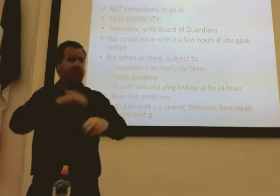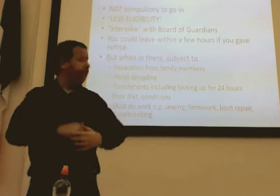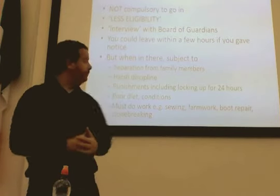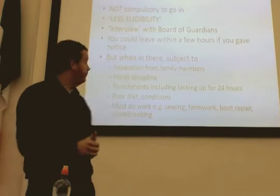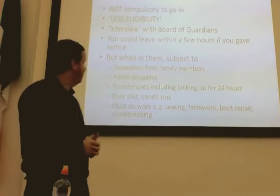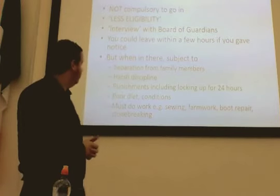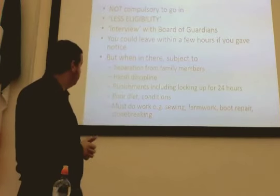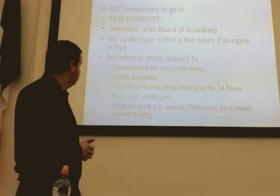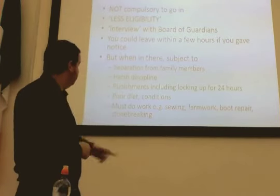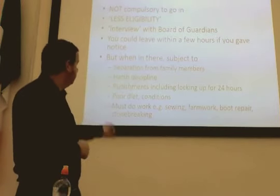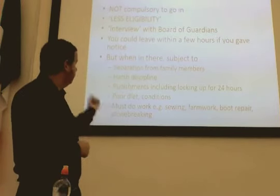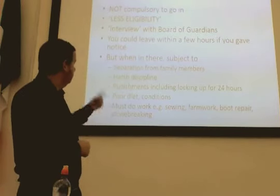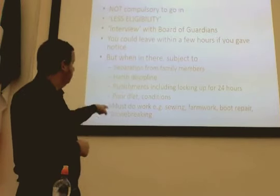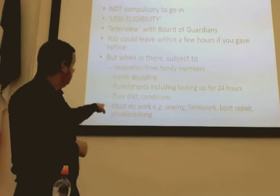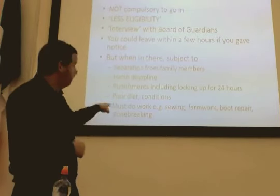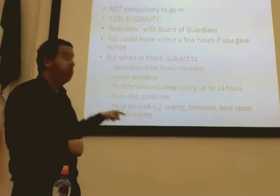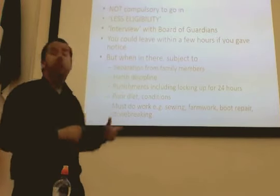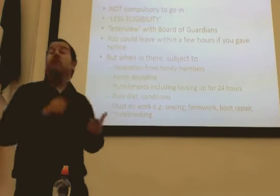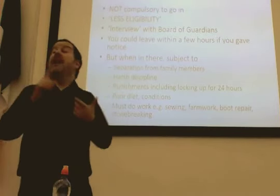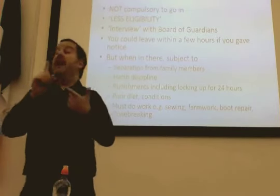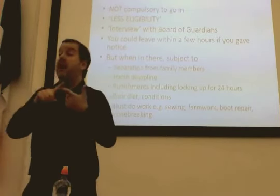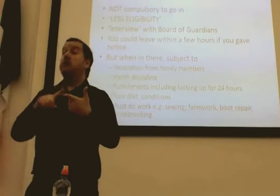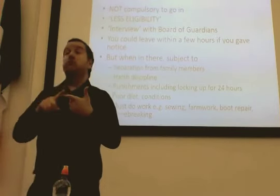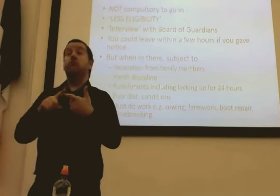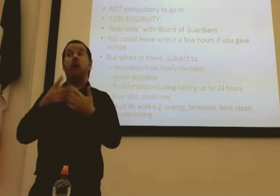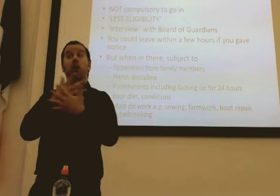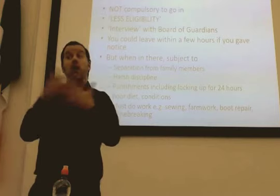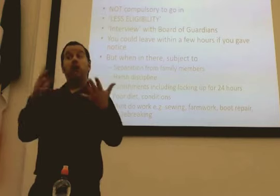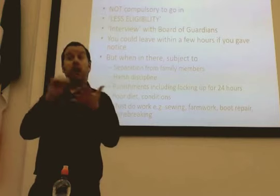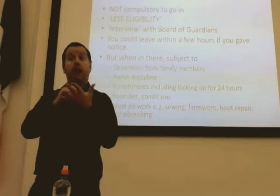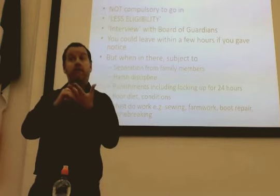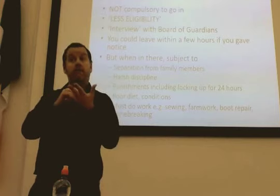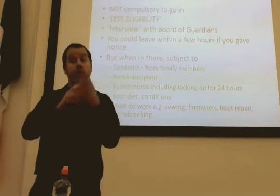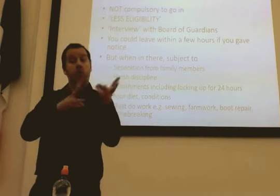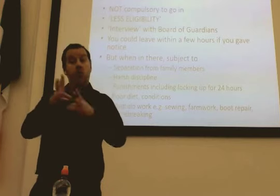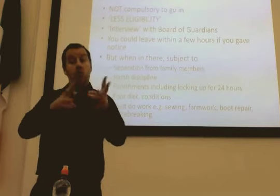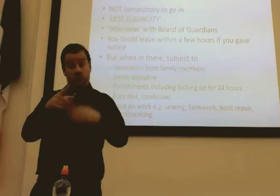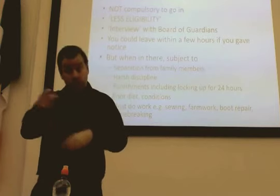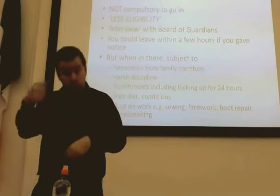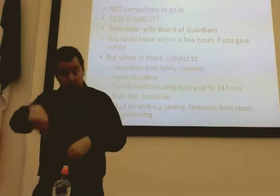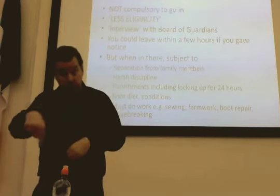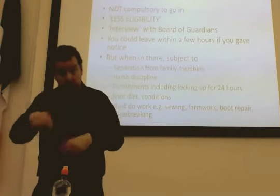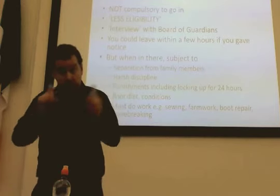the infirmary, but it was a very, very poor standard of hospital.